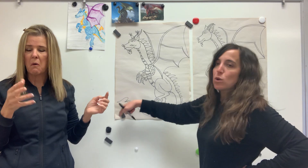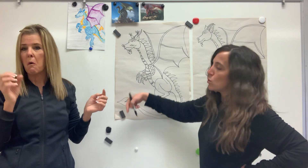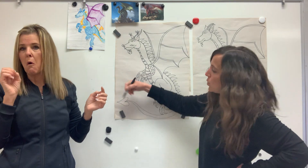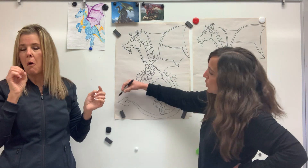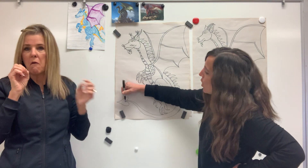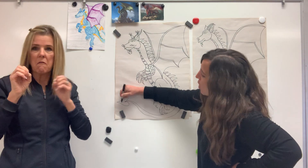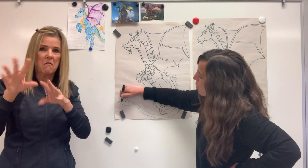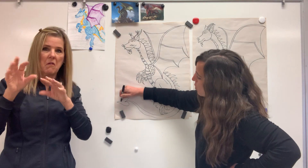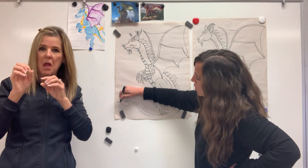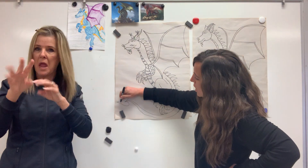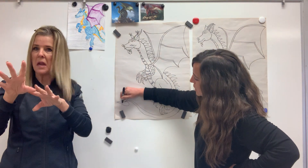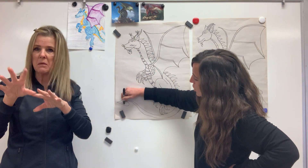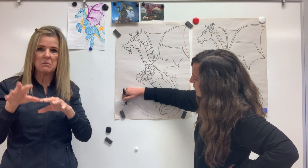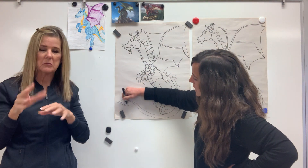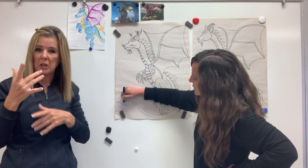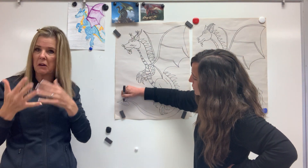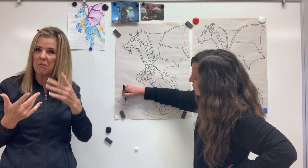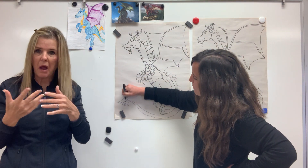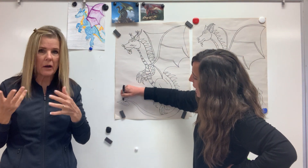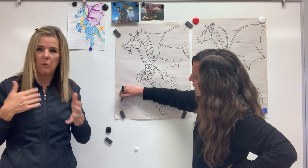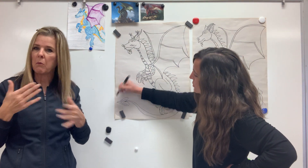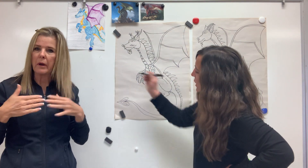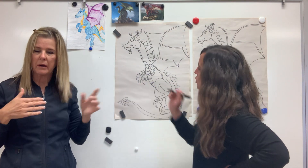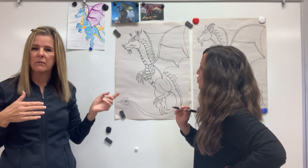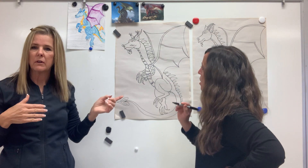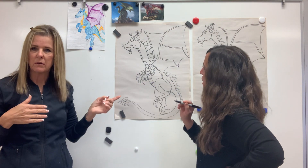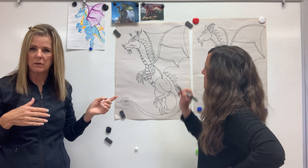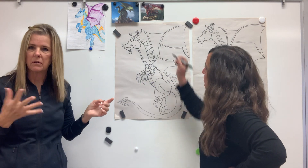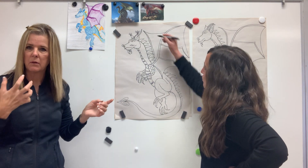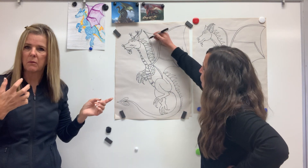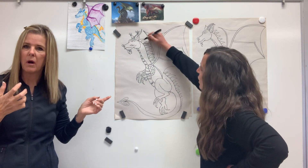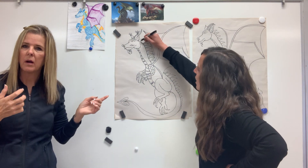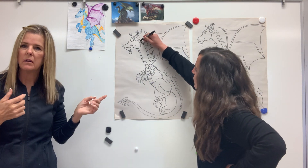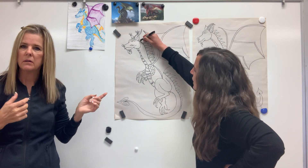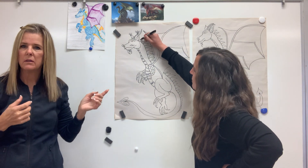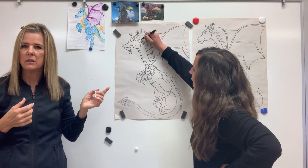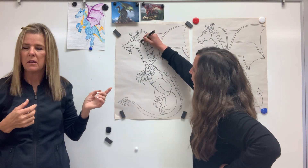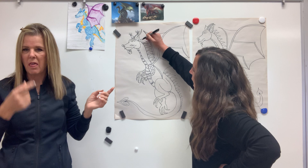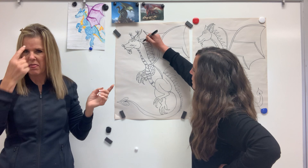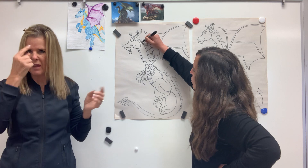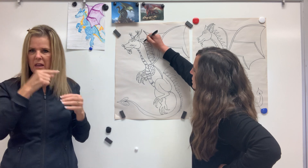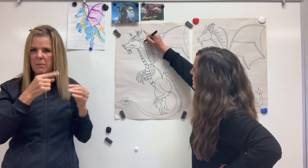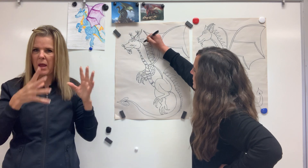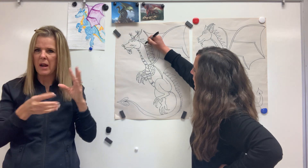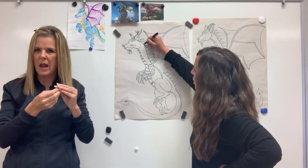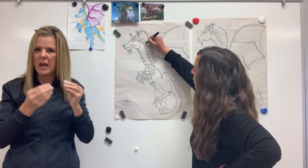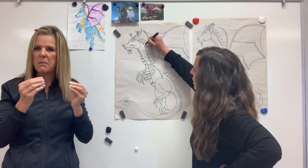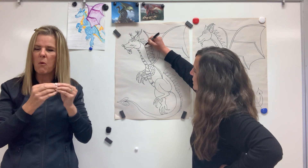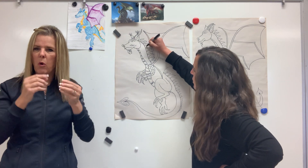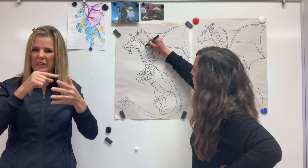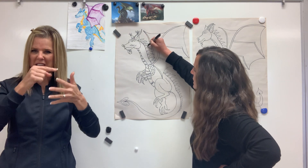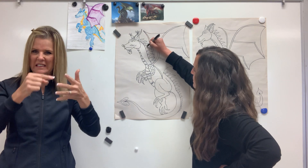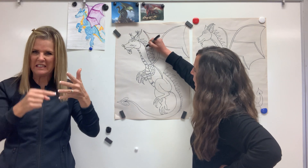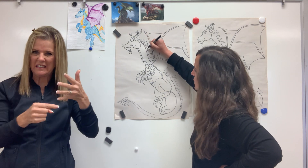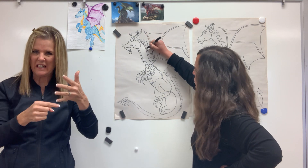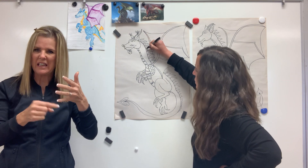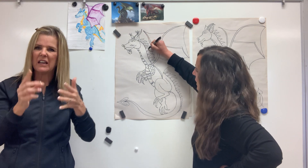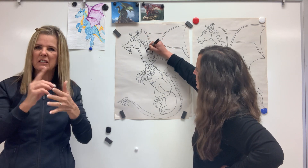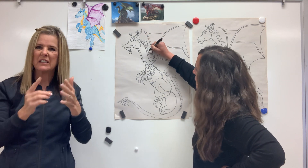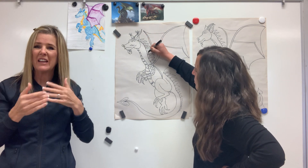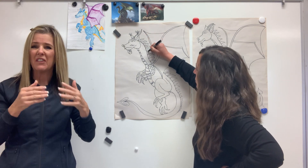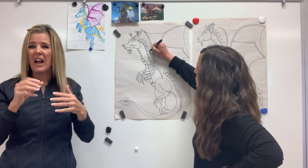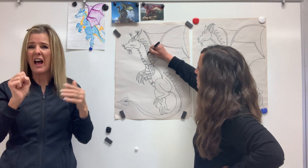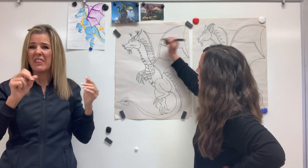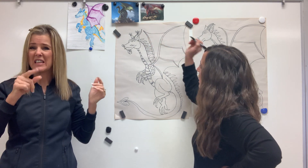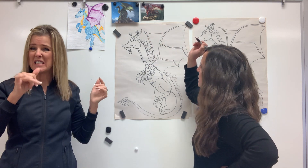flames would be cool, or, you know, any sort of pattern that you want. Think about adding more detail, even on his spikes. You